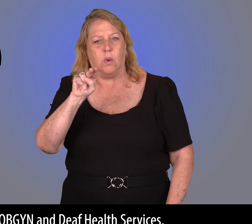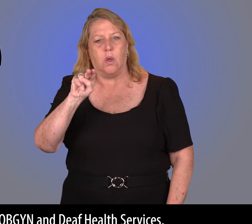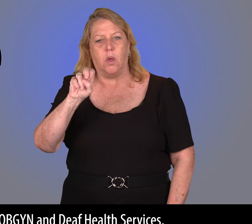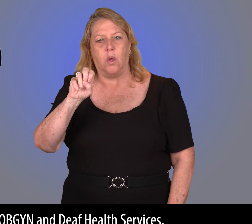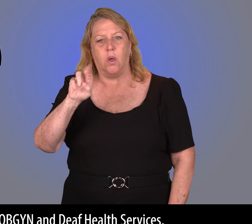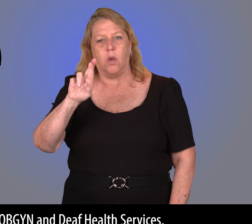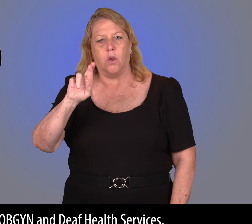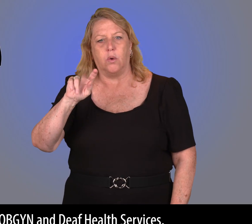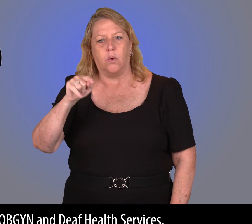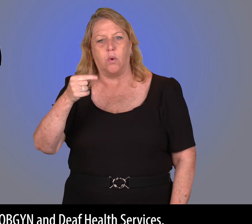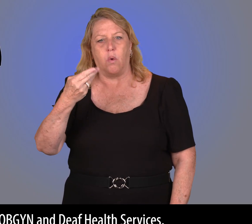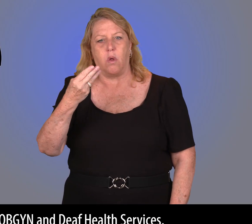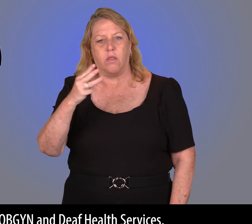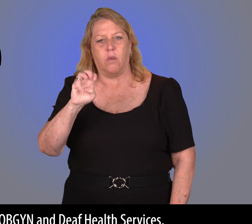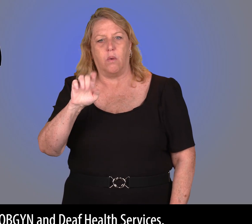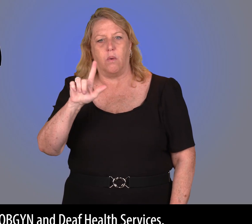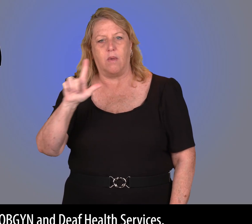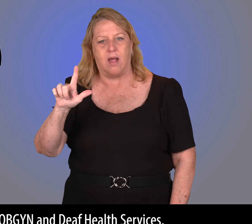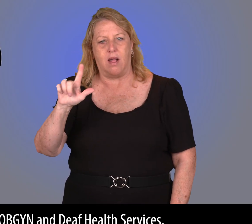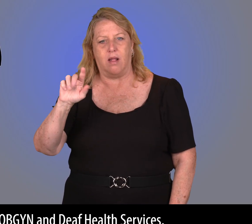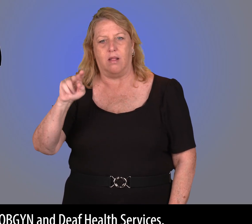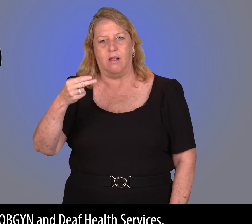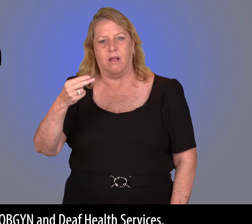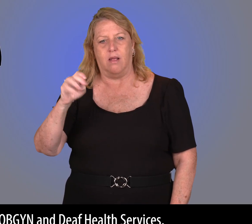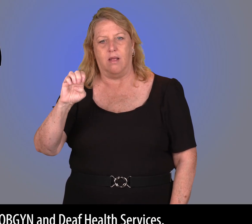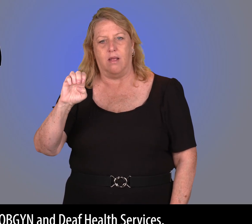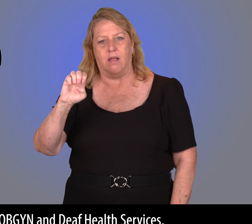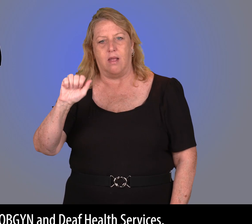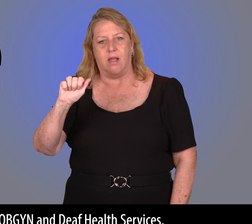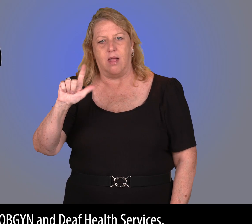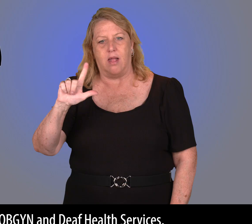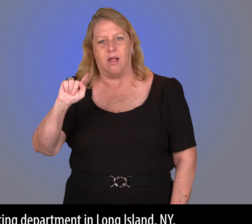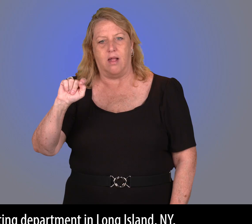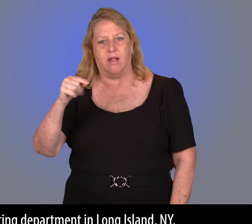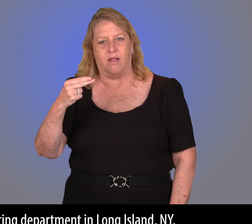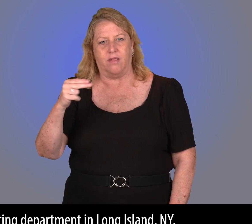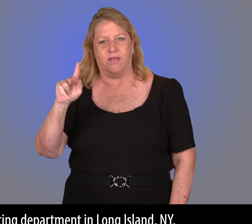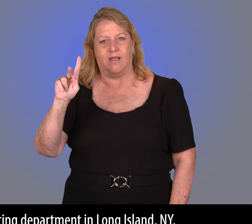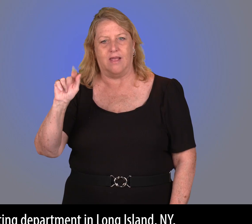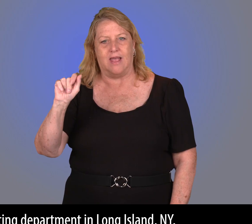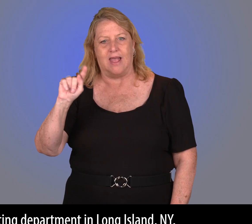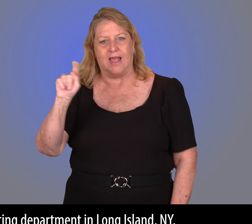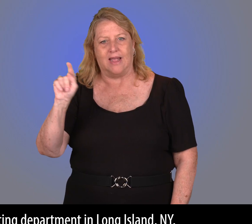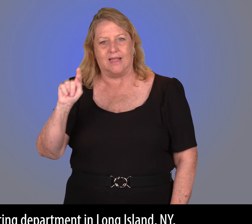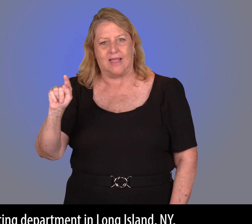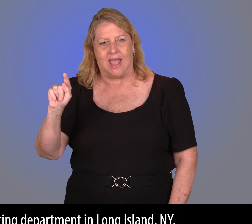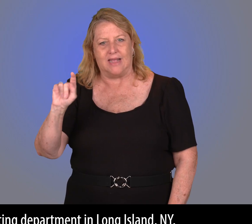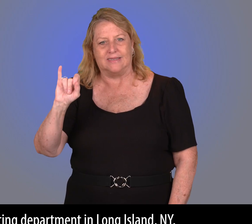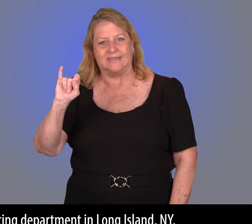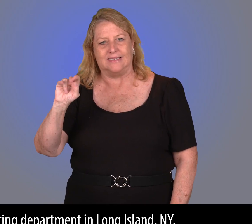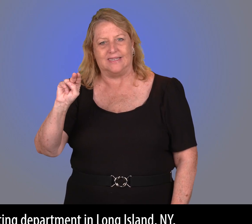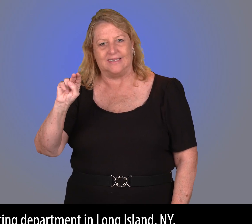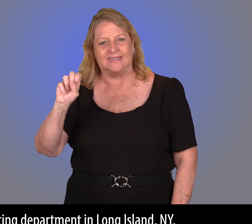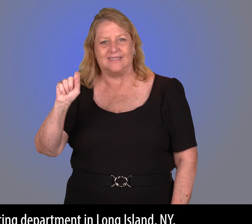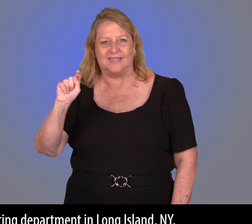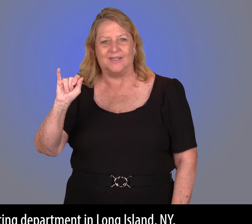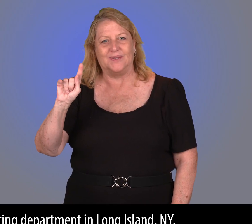OBGYN, and Deaf Health Services, our staff interpreting department in Long Island, New York,